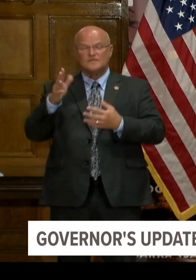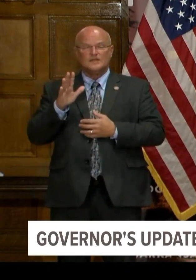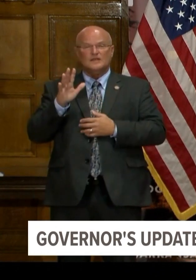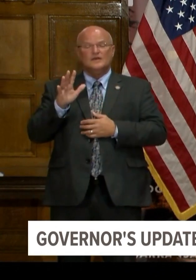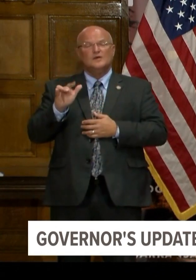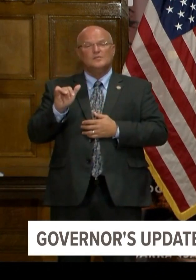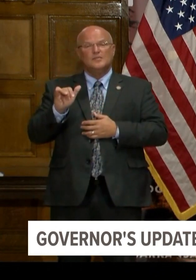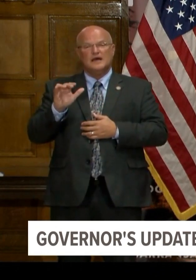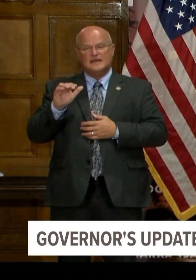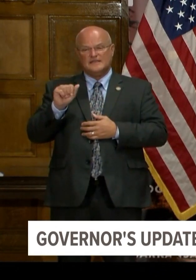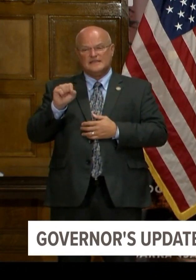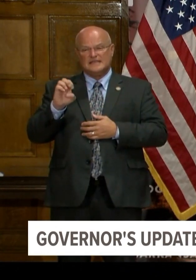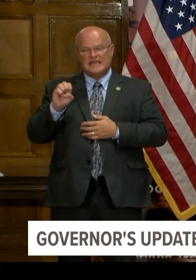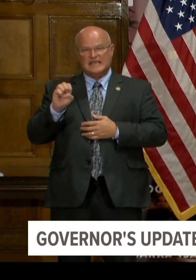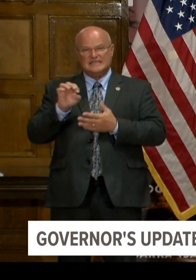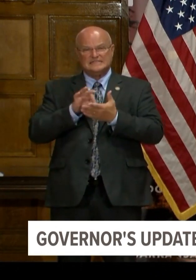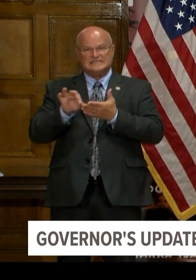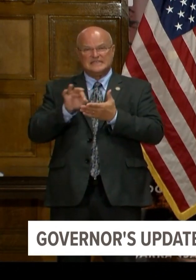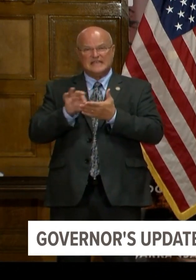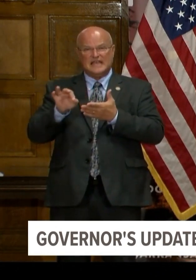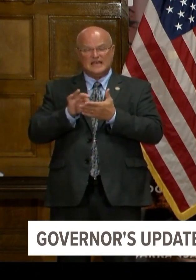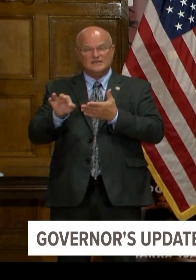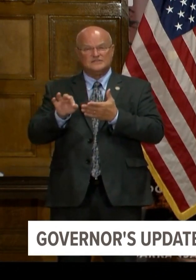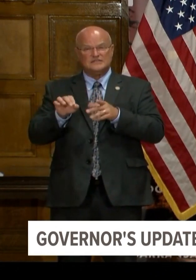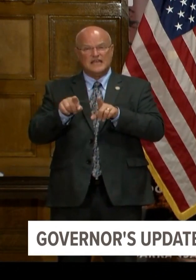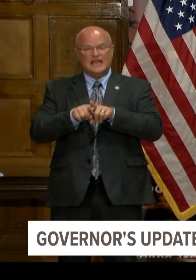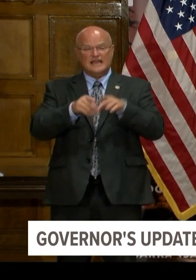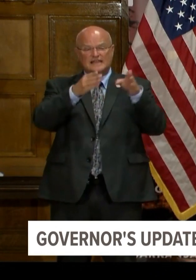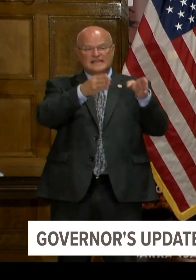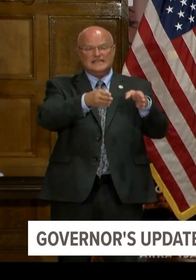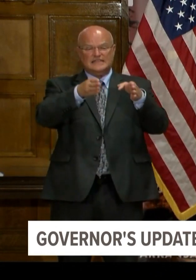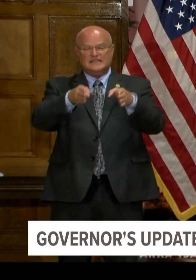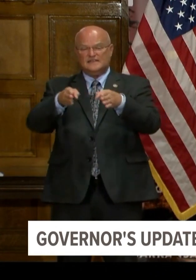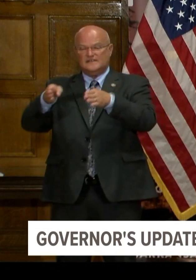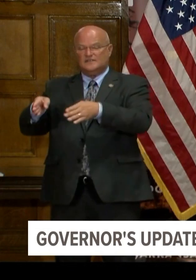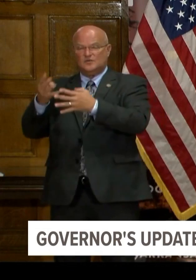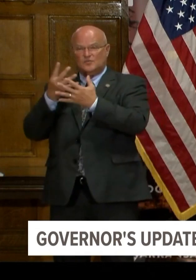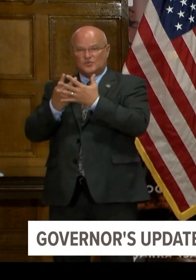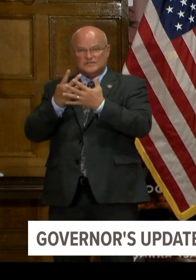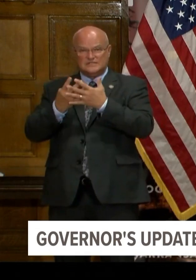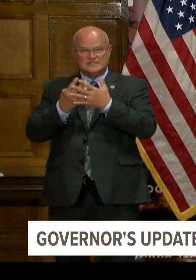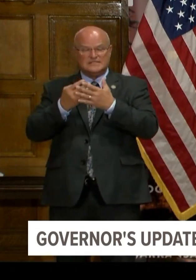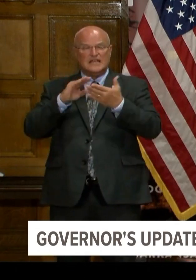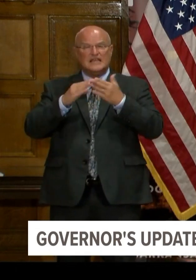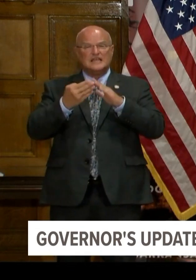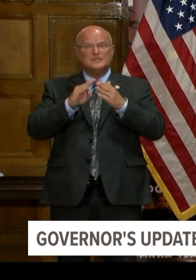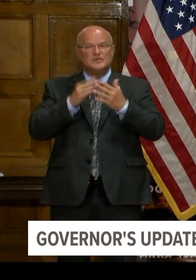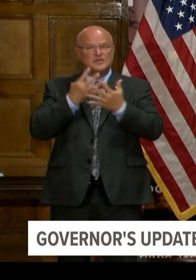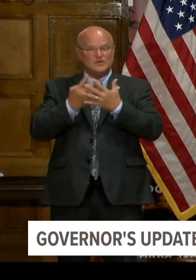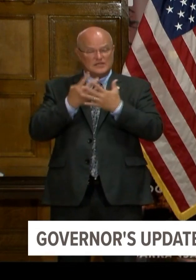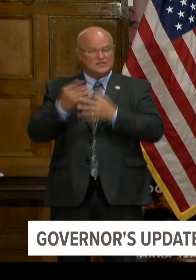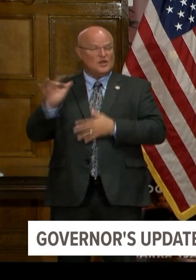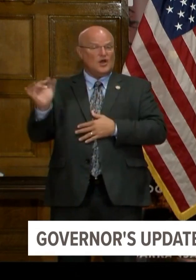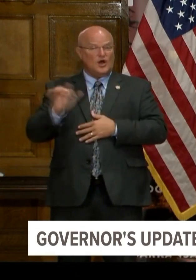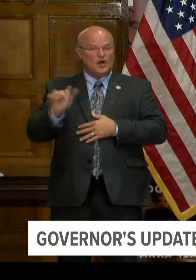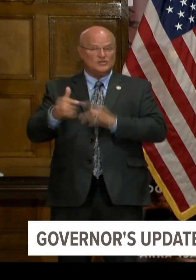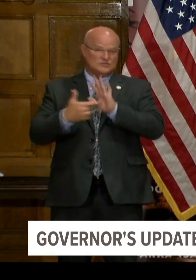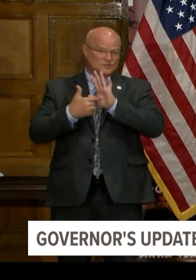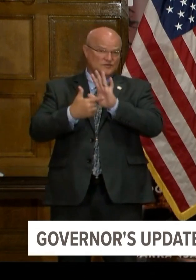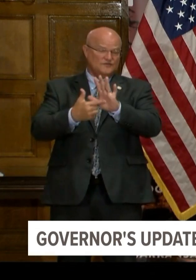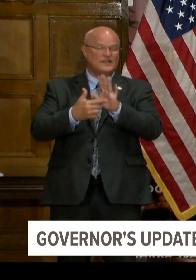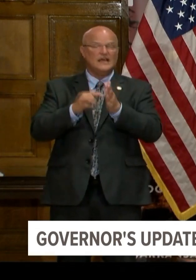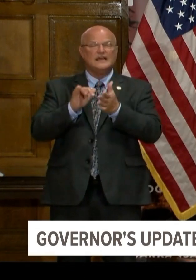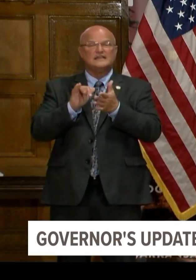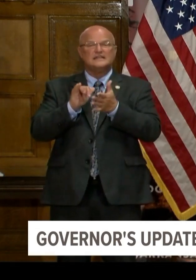the case counts at the individual prisons and community correction centers, and also reflect